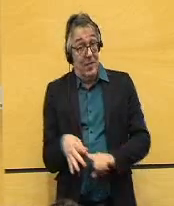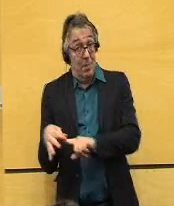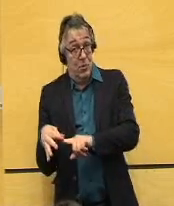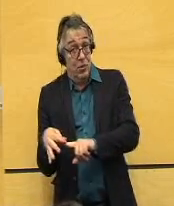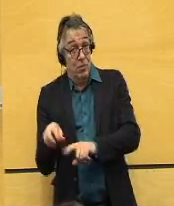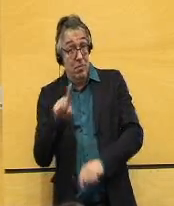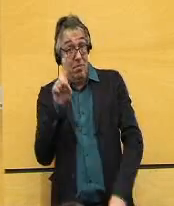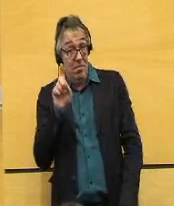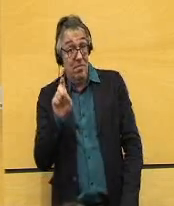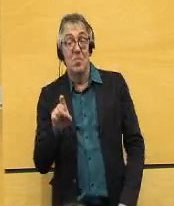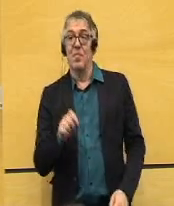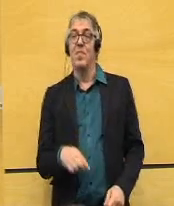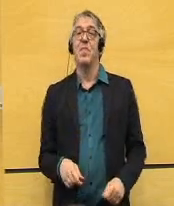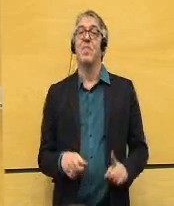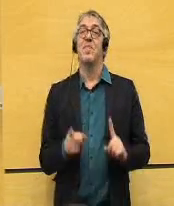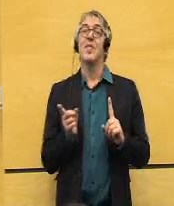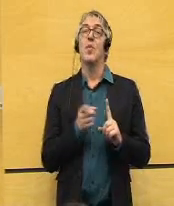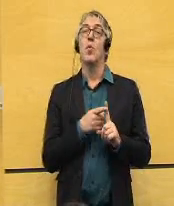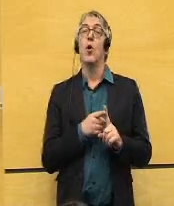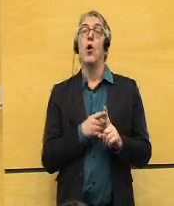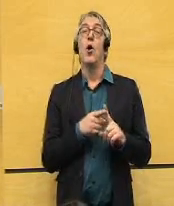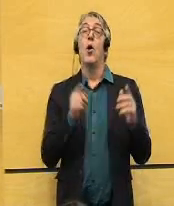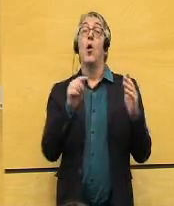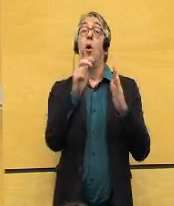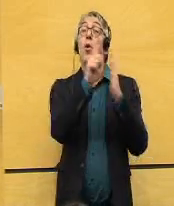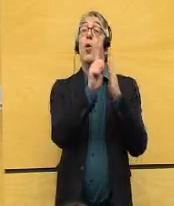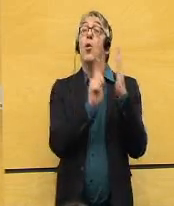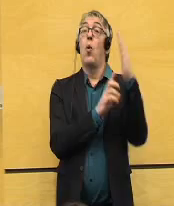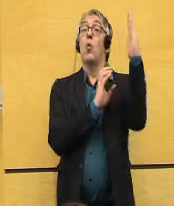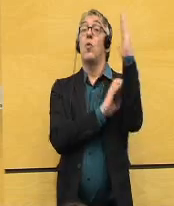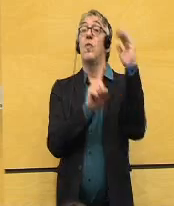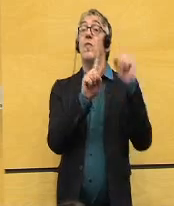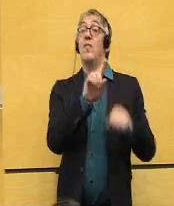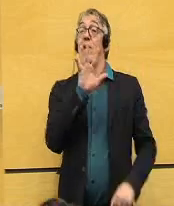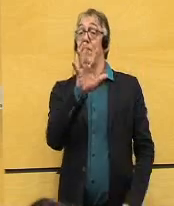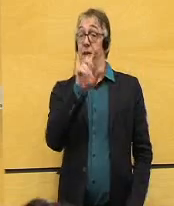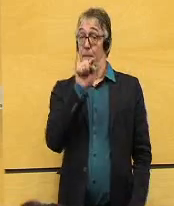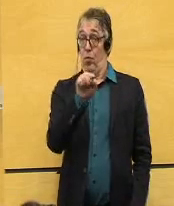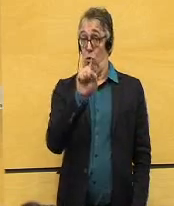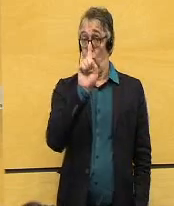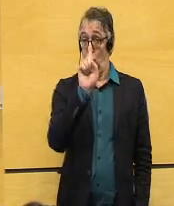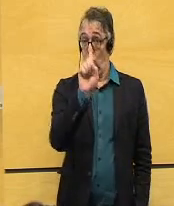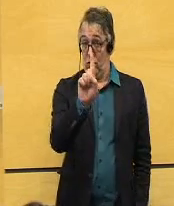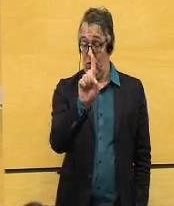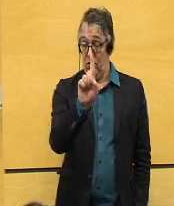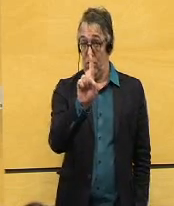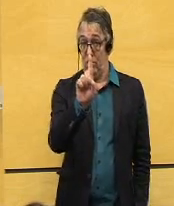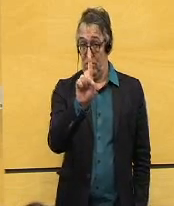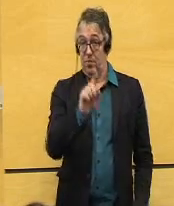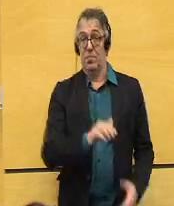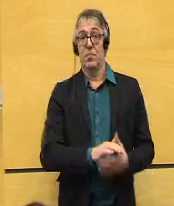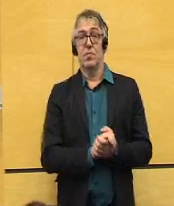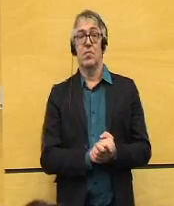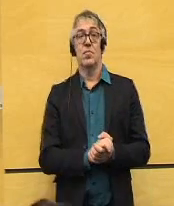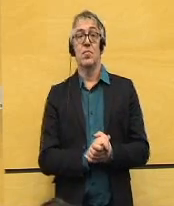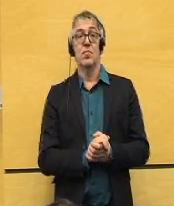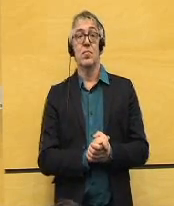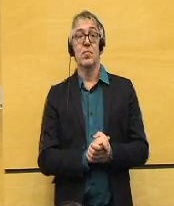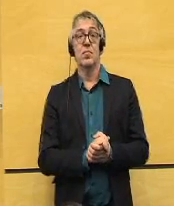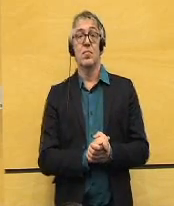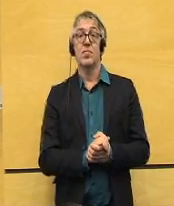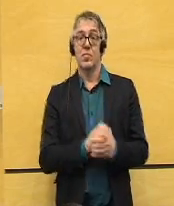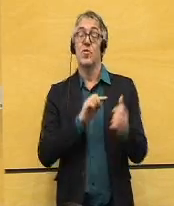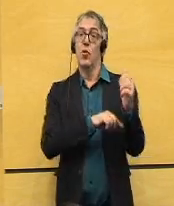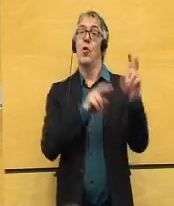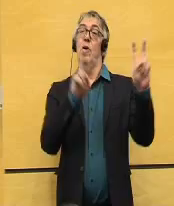1. Section 15, paragraph 1, Section 15, paragraph 1 of